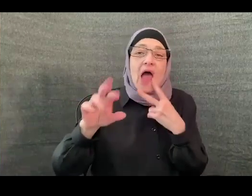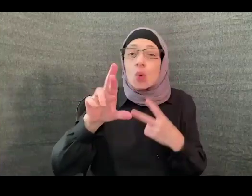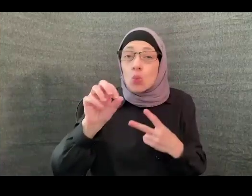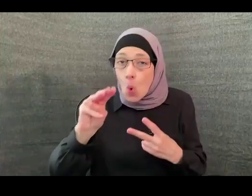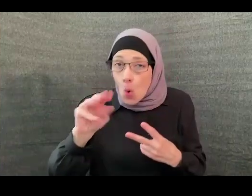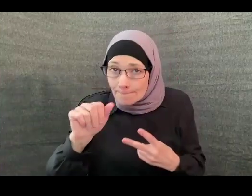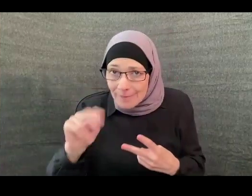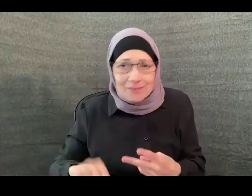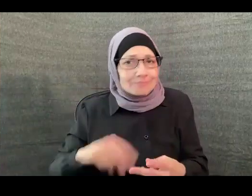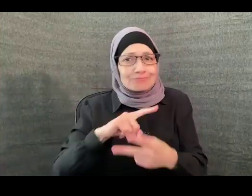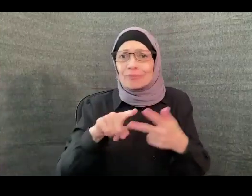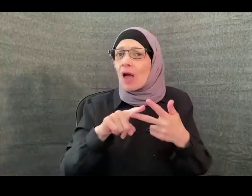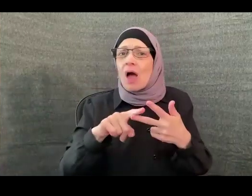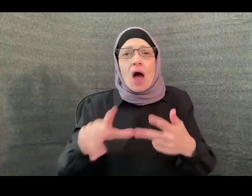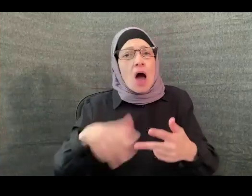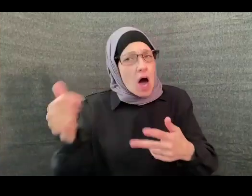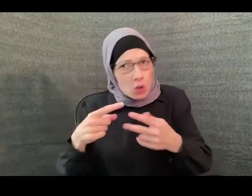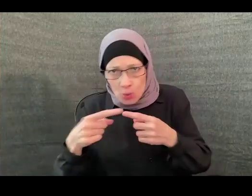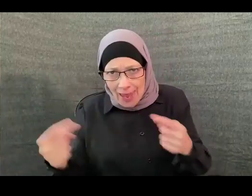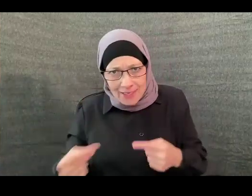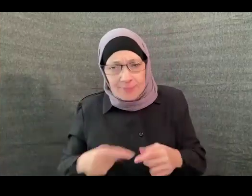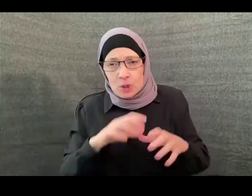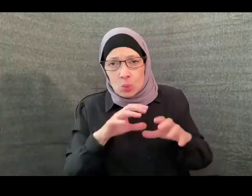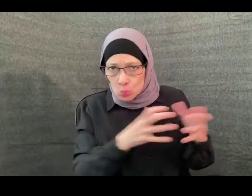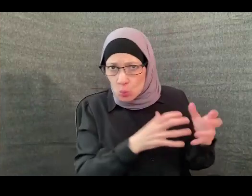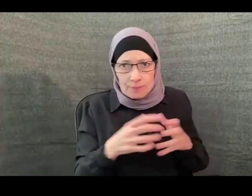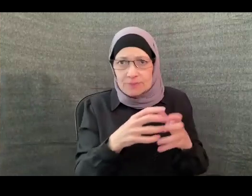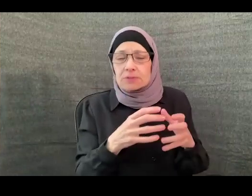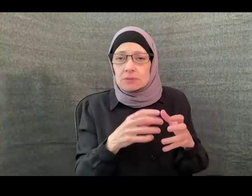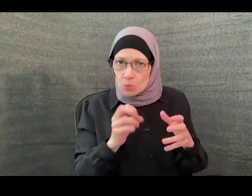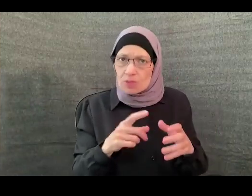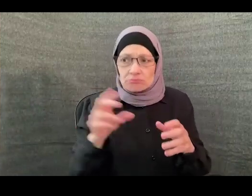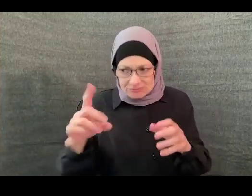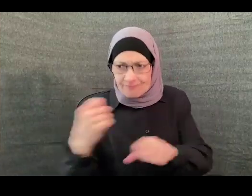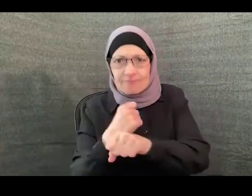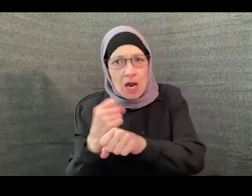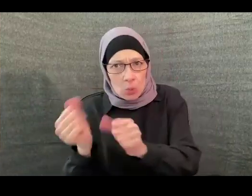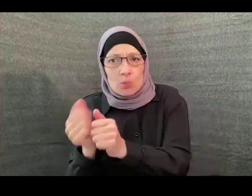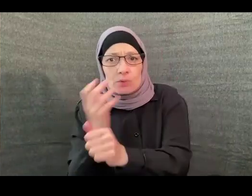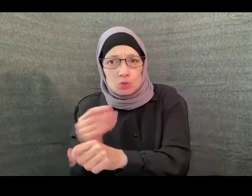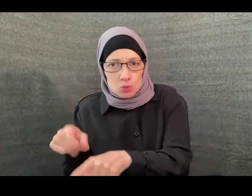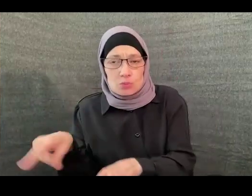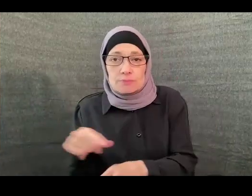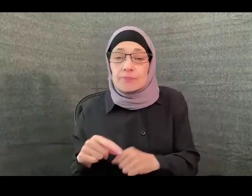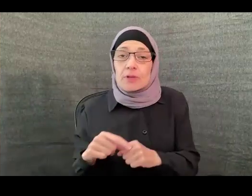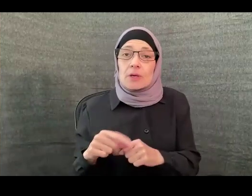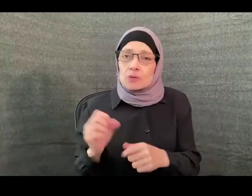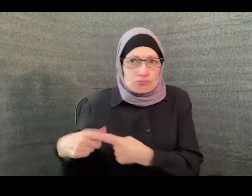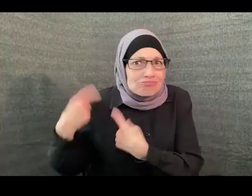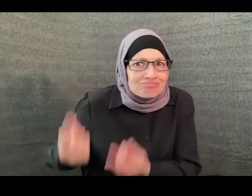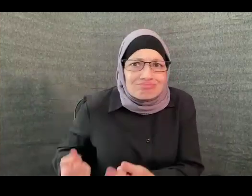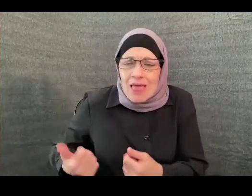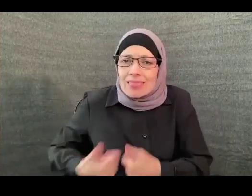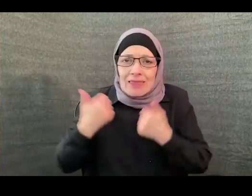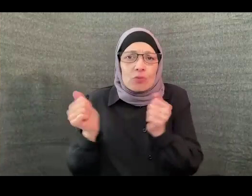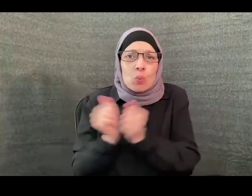because they are always living among people who don't like the way they behave, they live